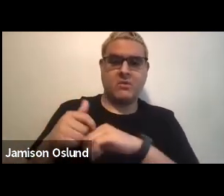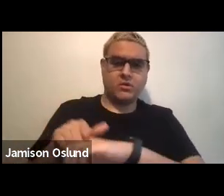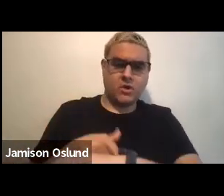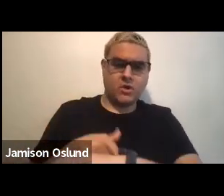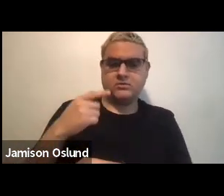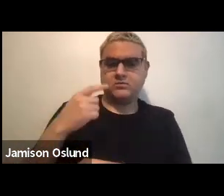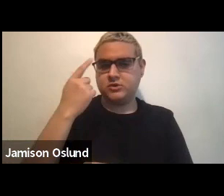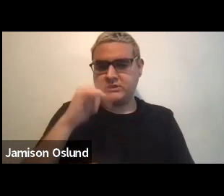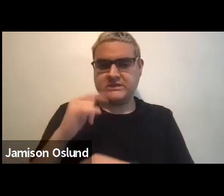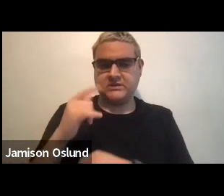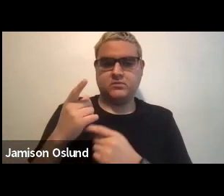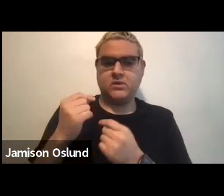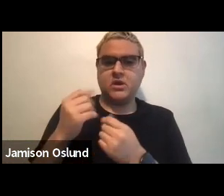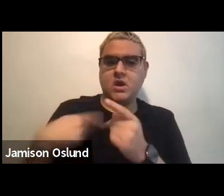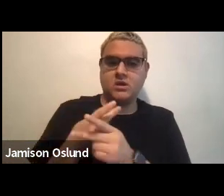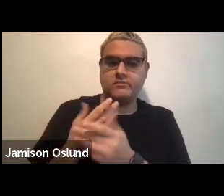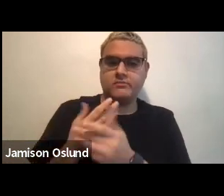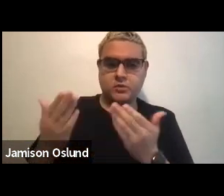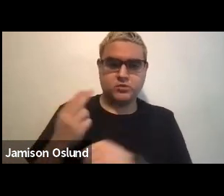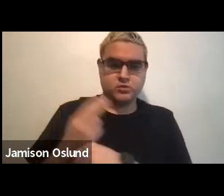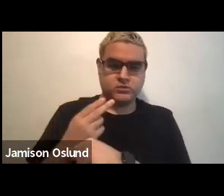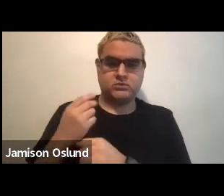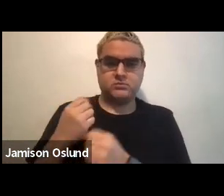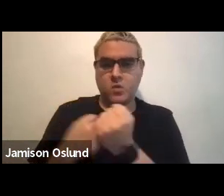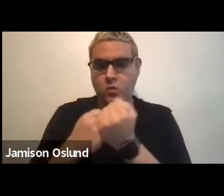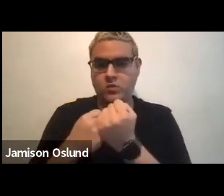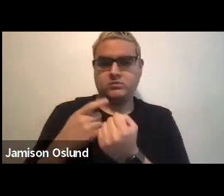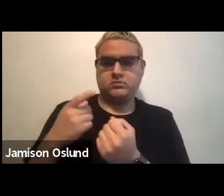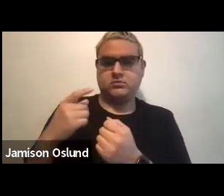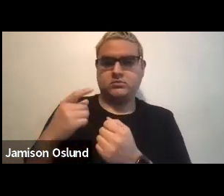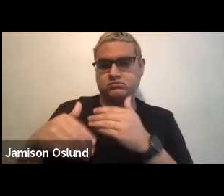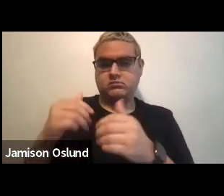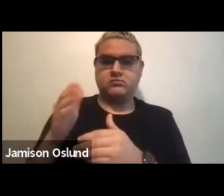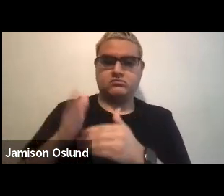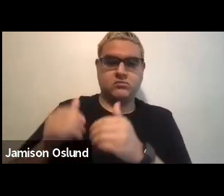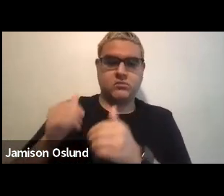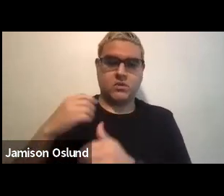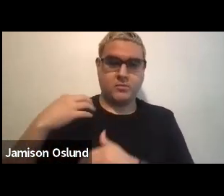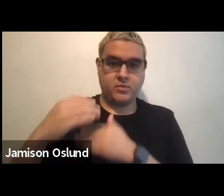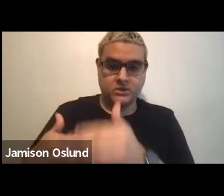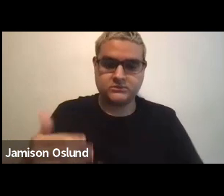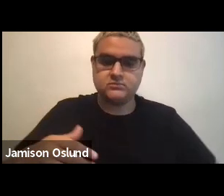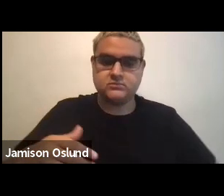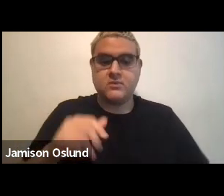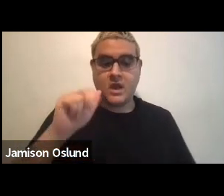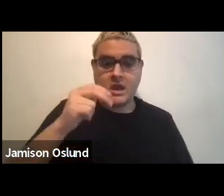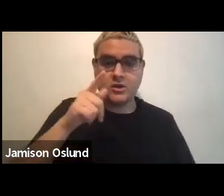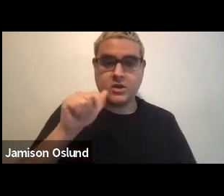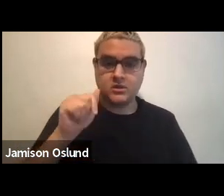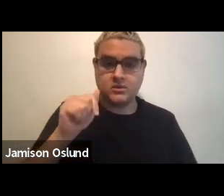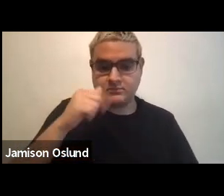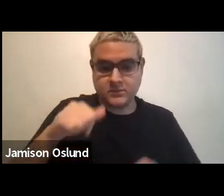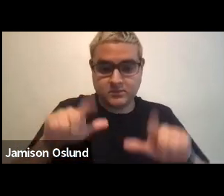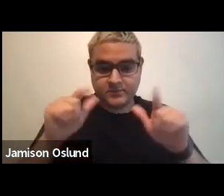her experience just with the application process, how long it was, what it took, what resources she needed, what support she got through that process in completing